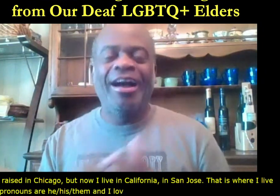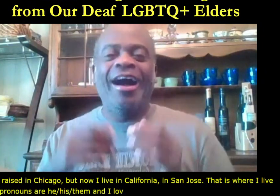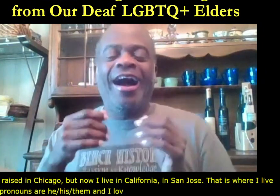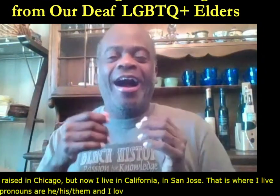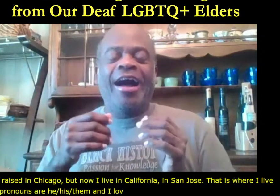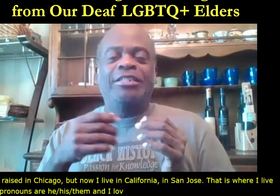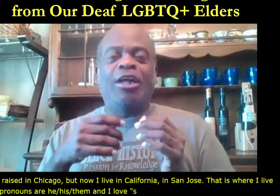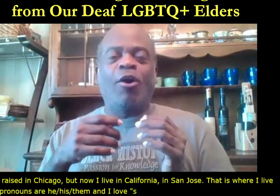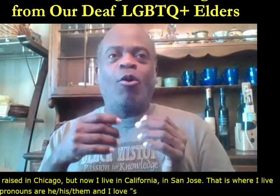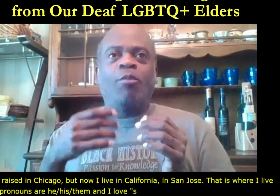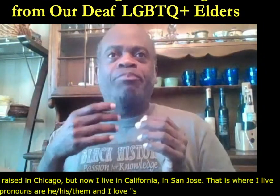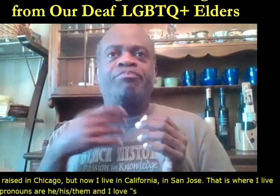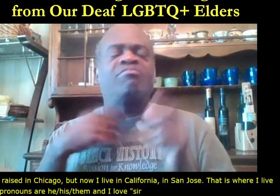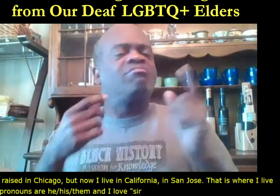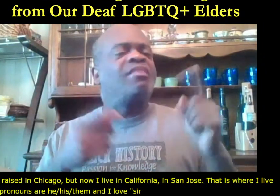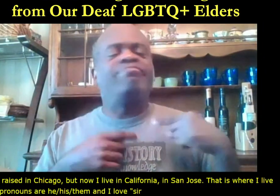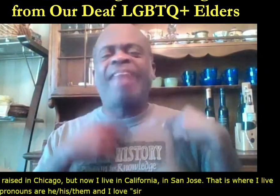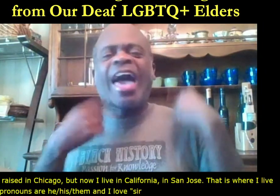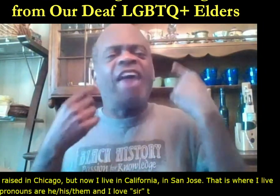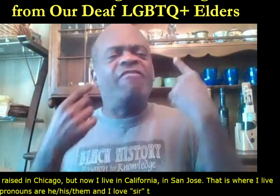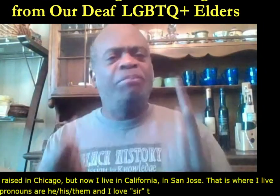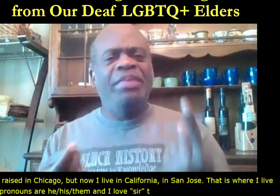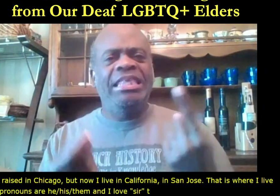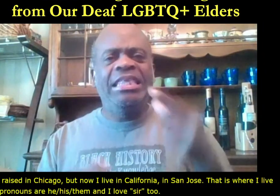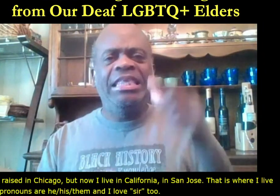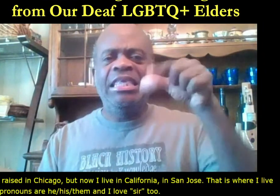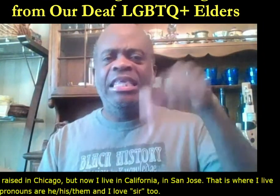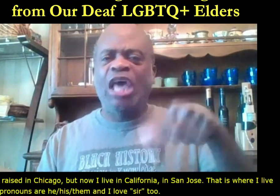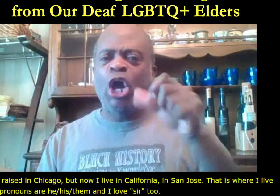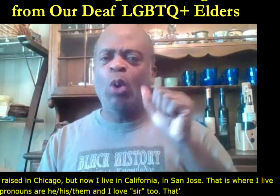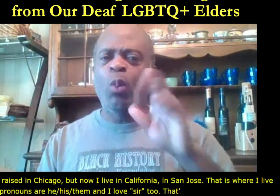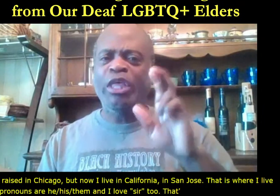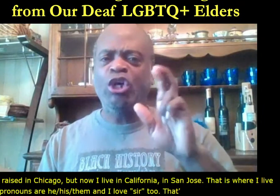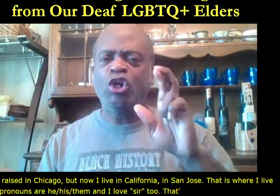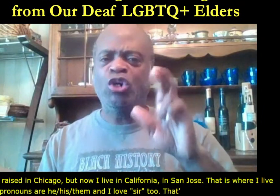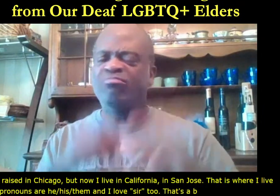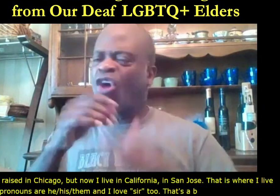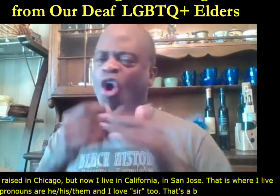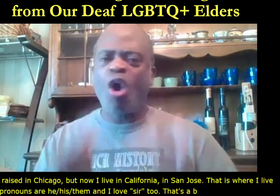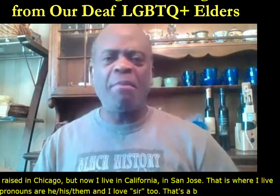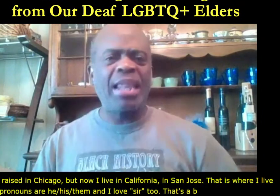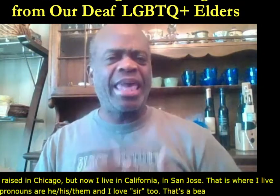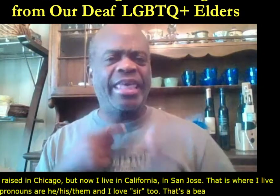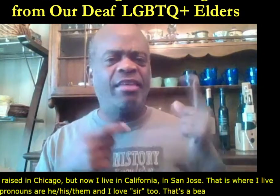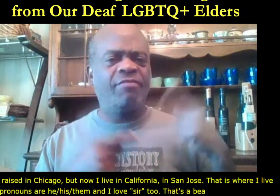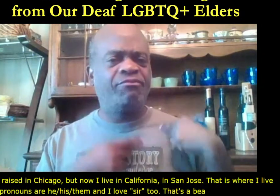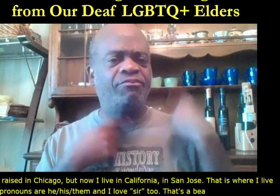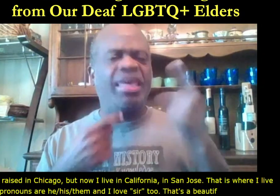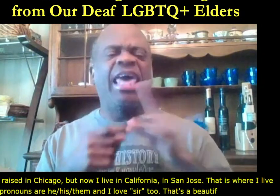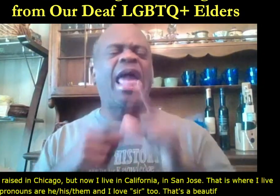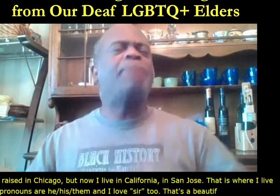addition that's terrific awesome i have been queer all my life